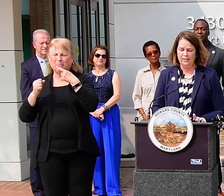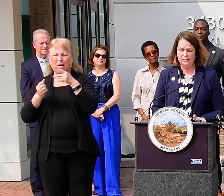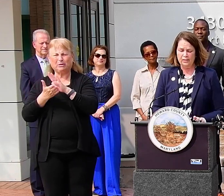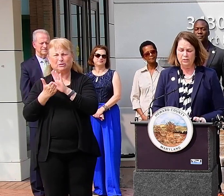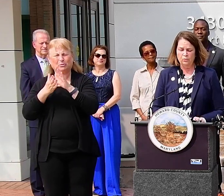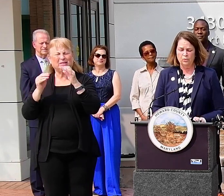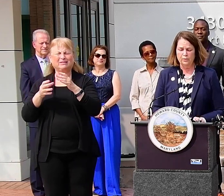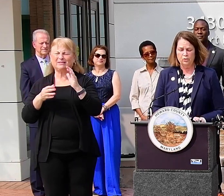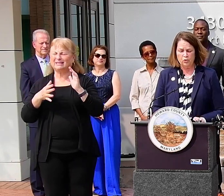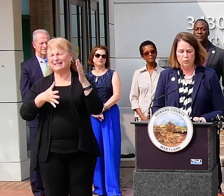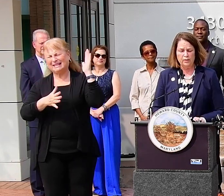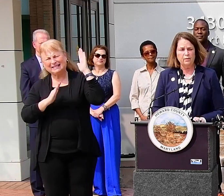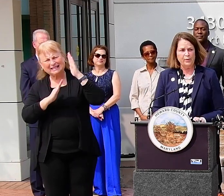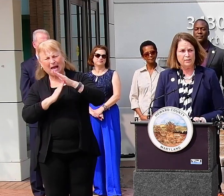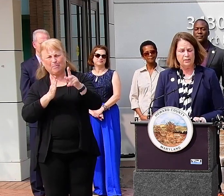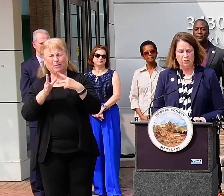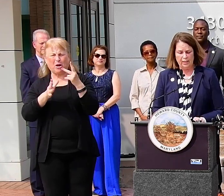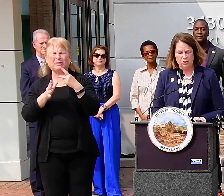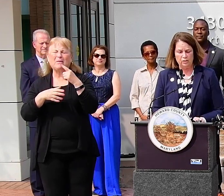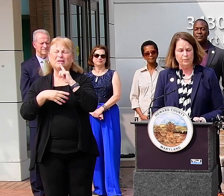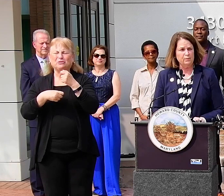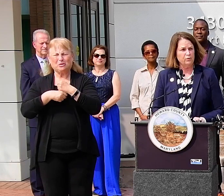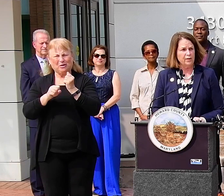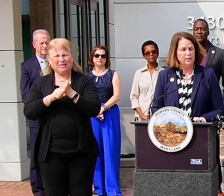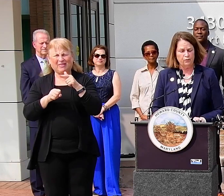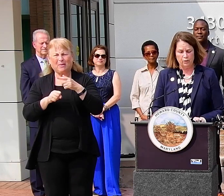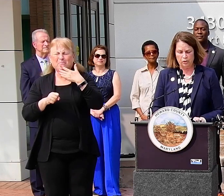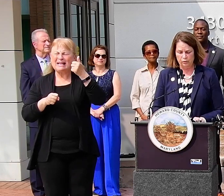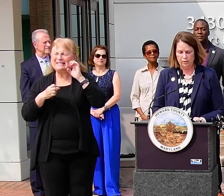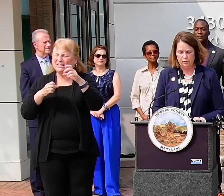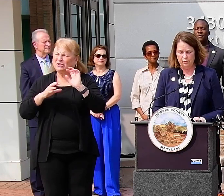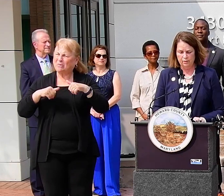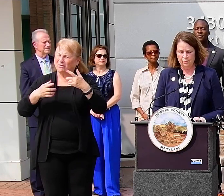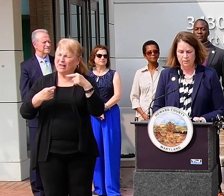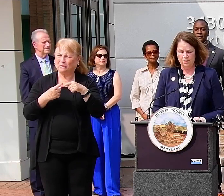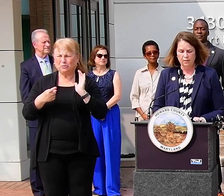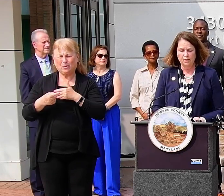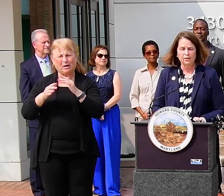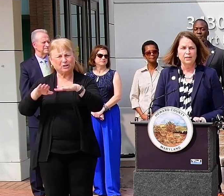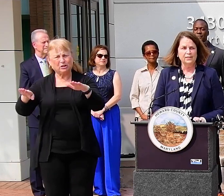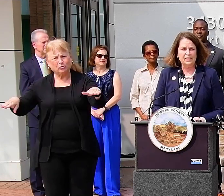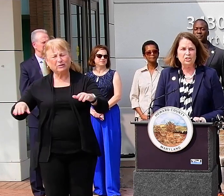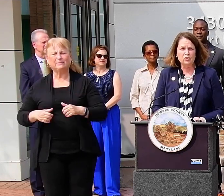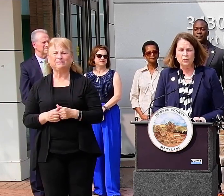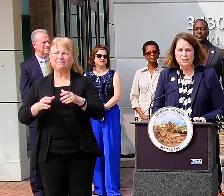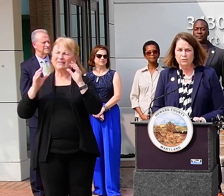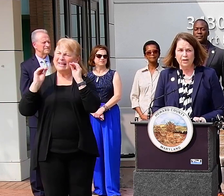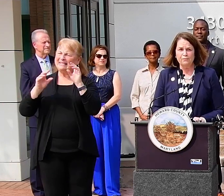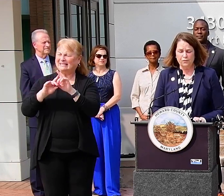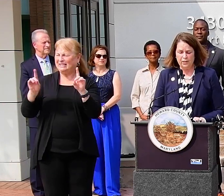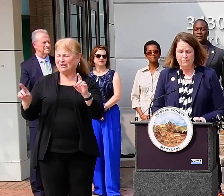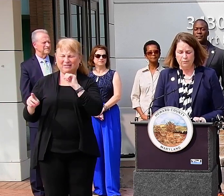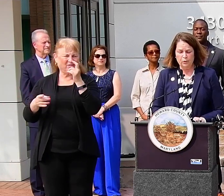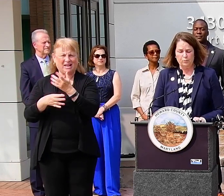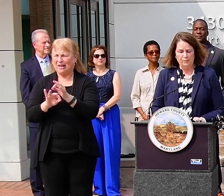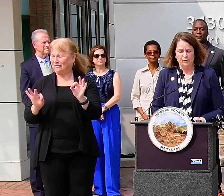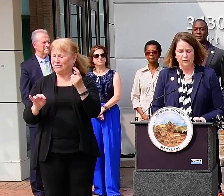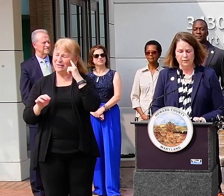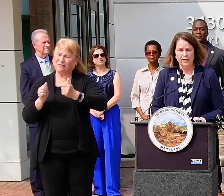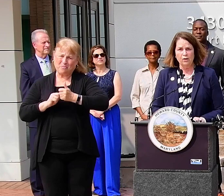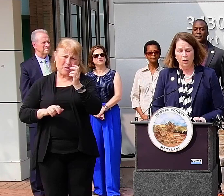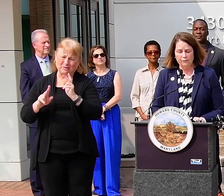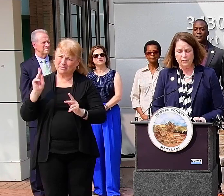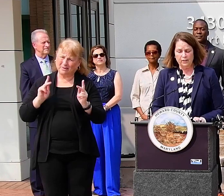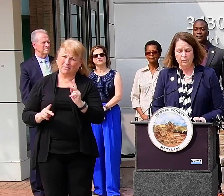priority, and we continue to ensure that the best education is being provided for our children. Teaching degrees are not free for most